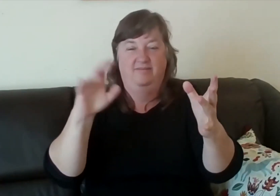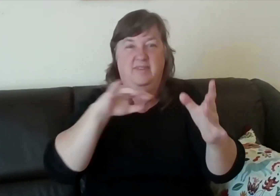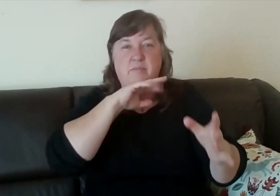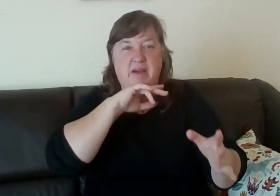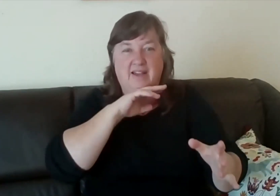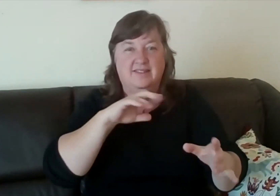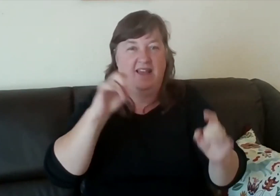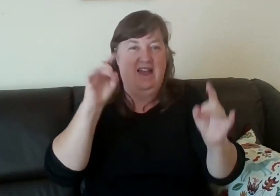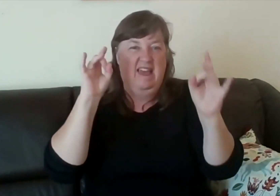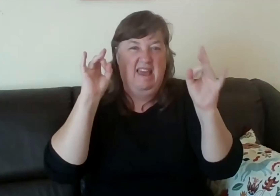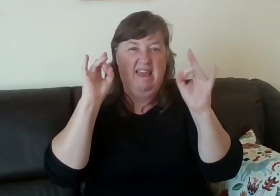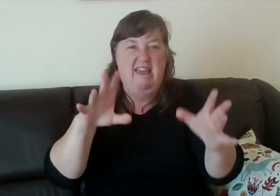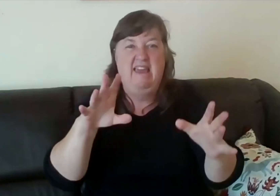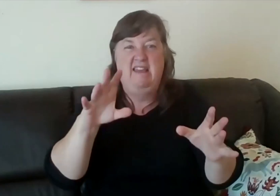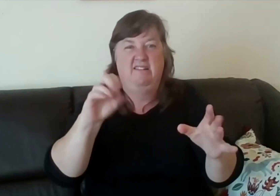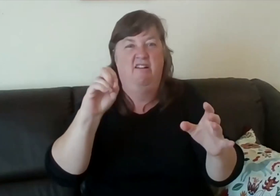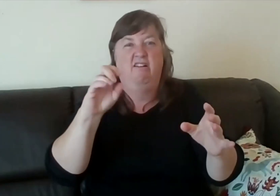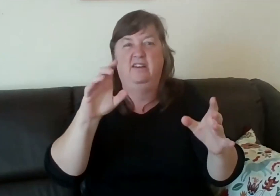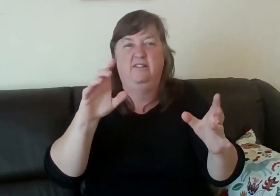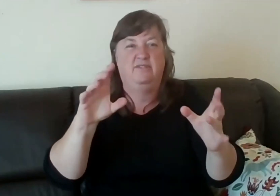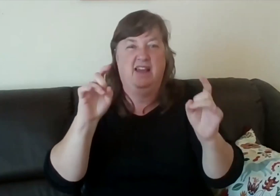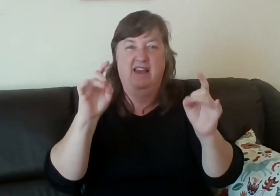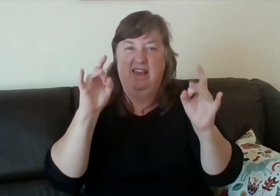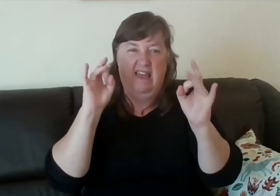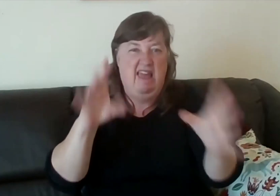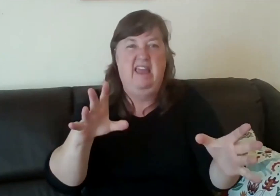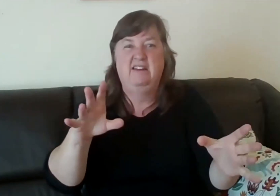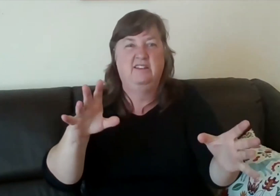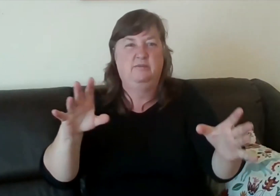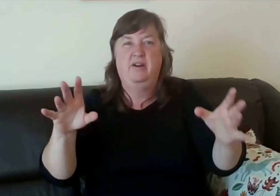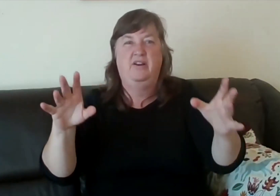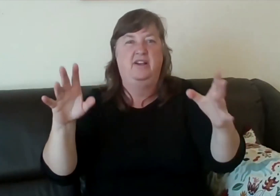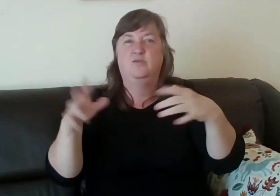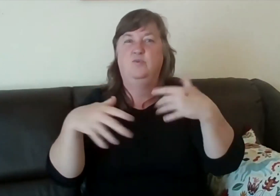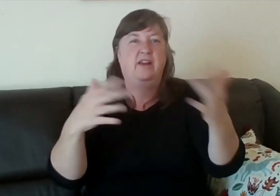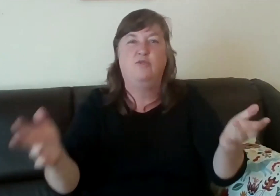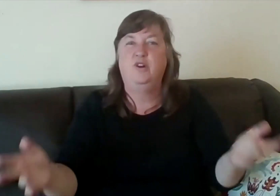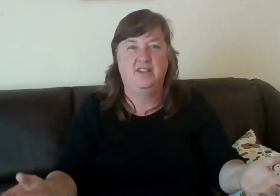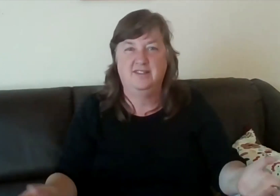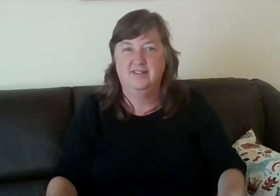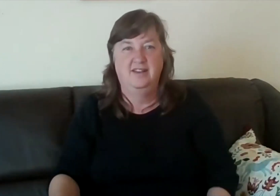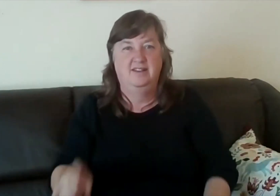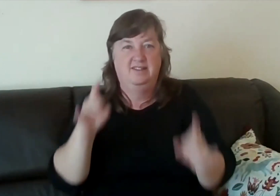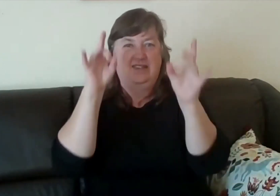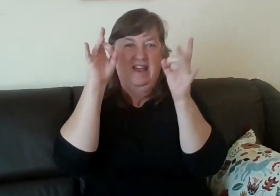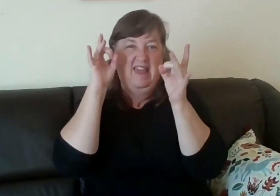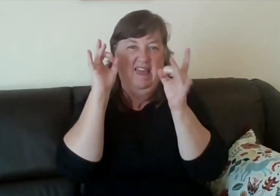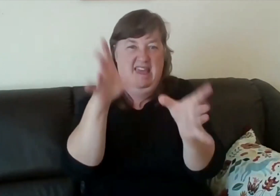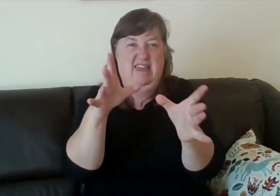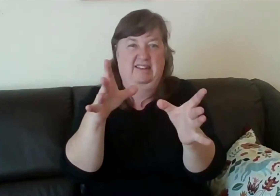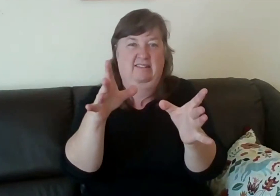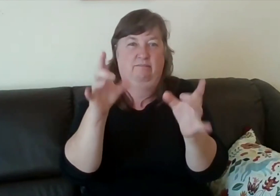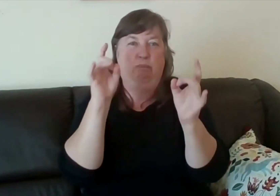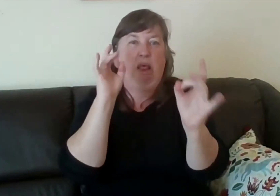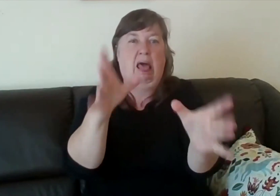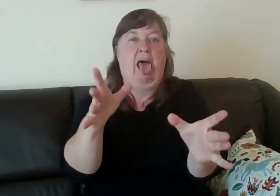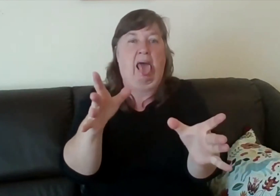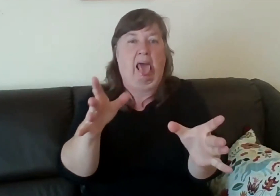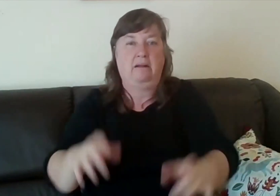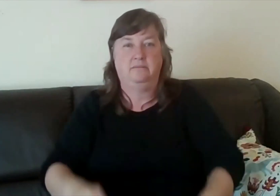a mess. I hate olives. I hate asparagus, whatever it is. Just I hate. Blah.